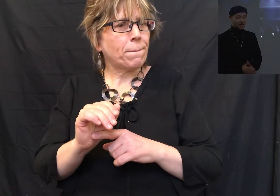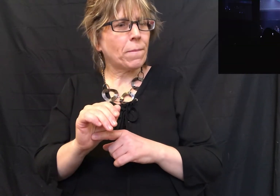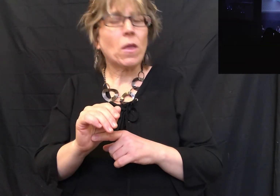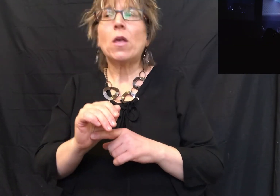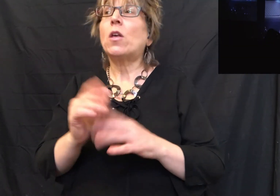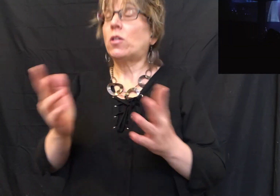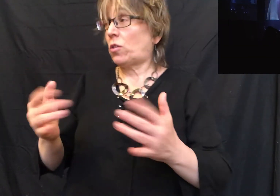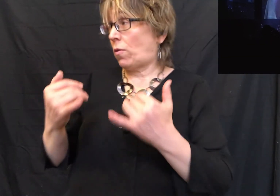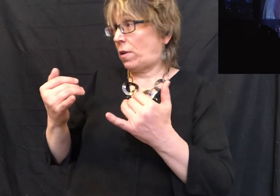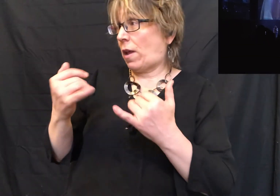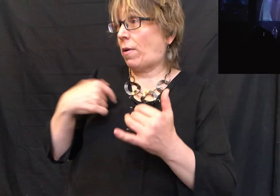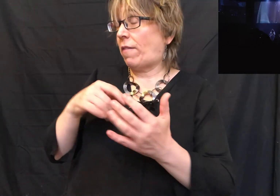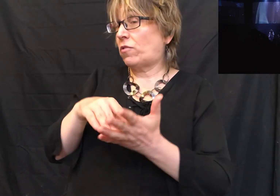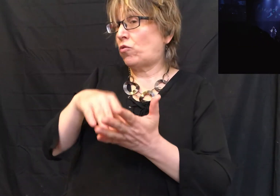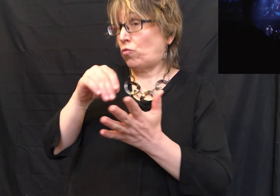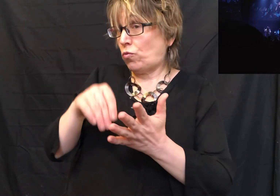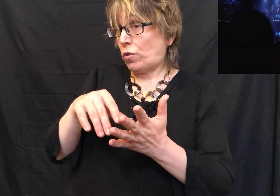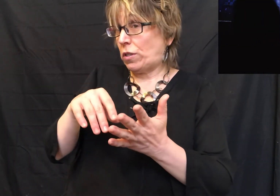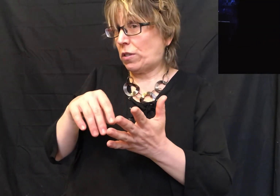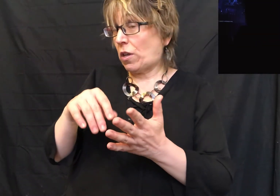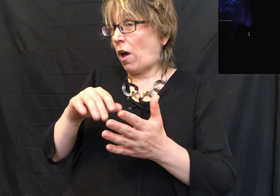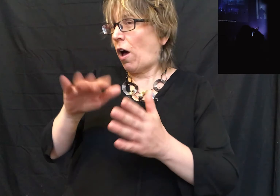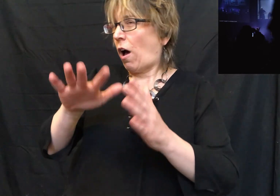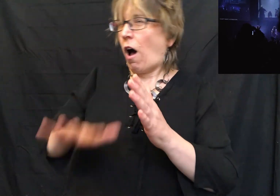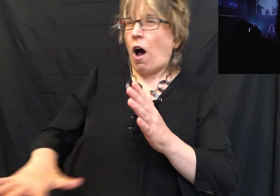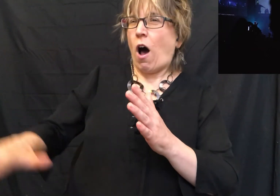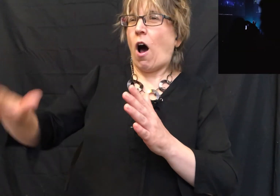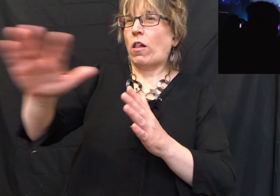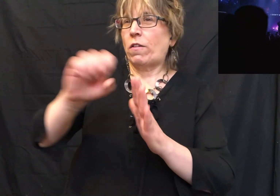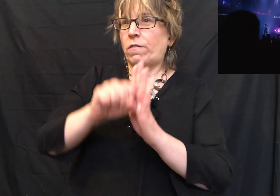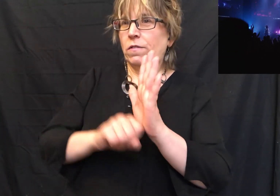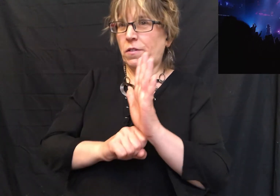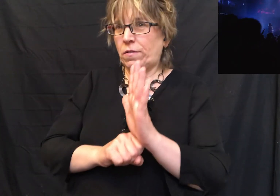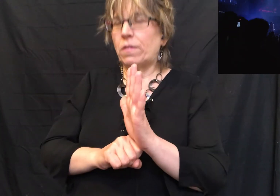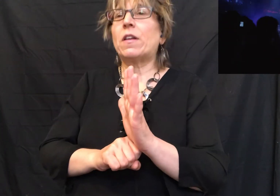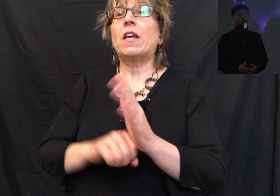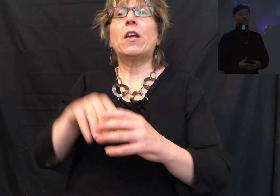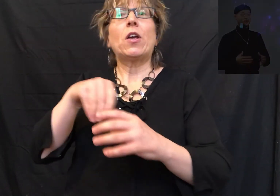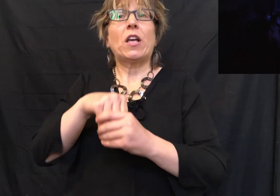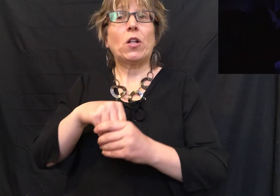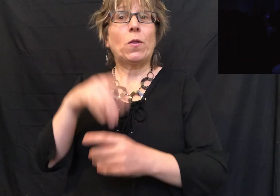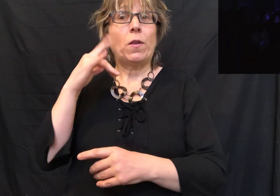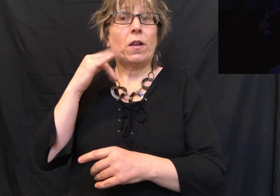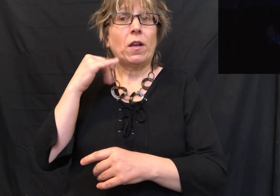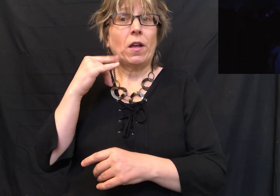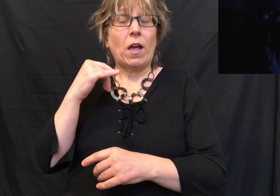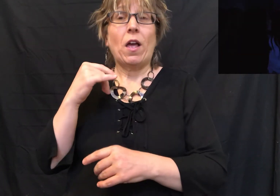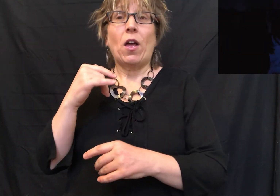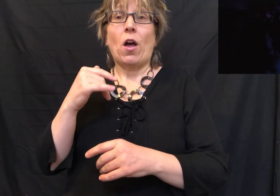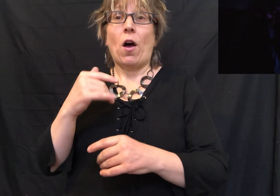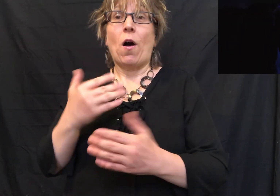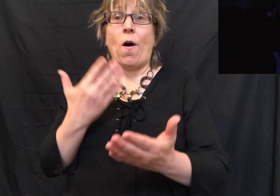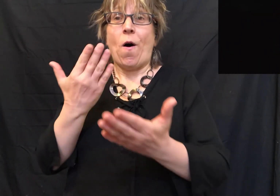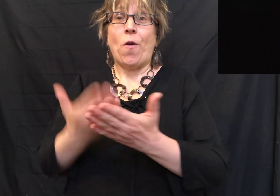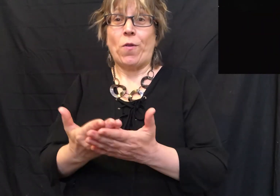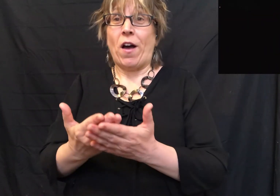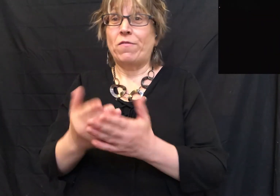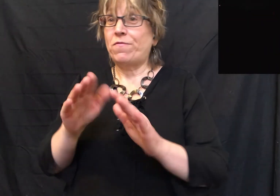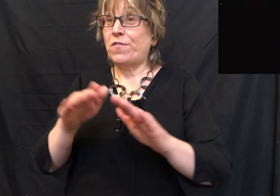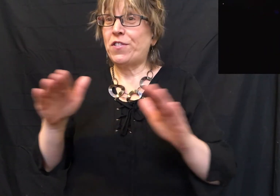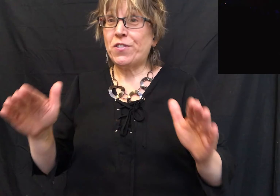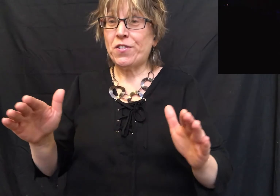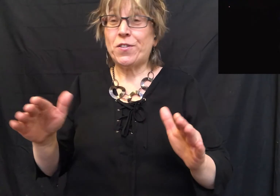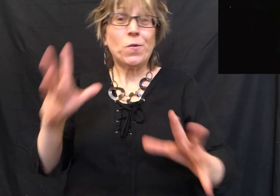Conference. So then we had students, like I said, from all across the state, including California, who showed up here with kids